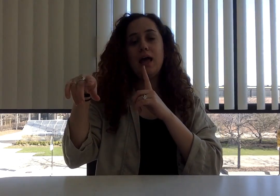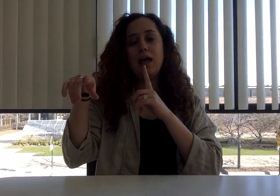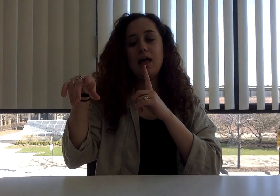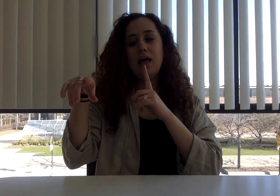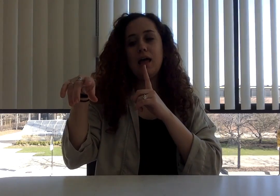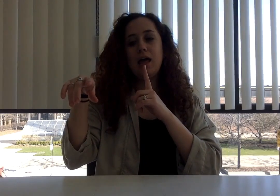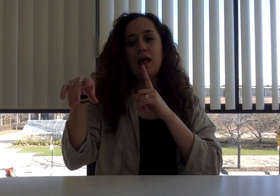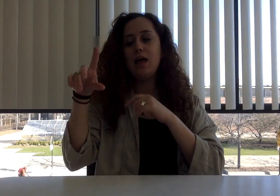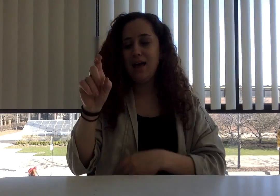equation.